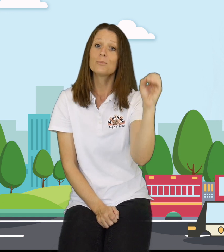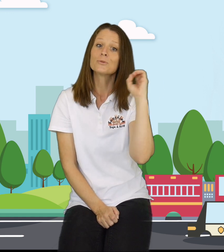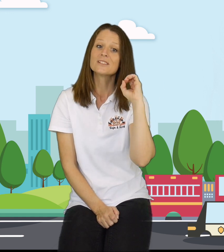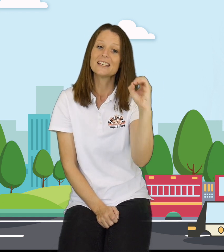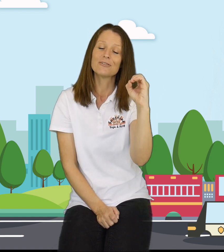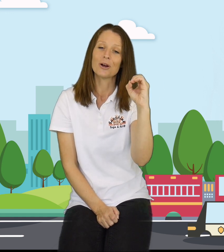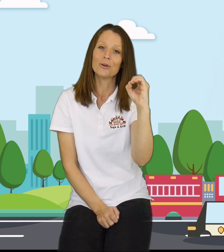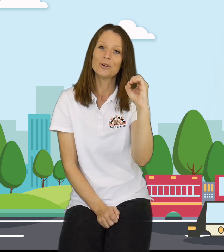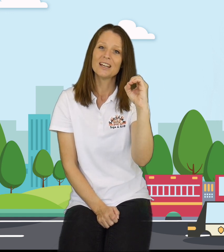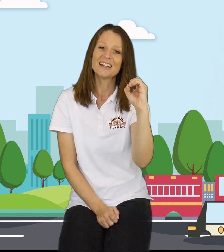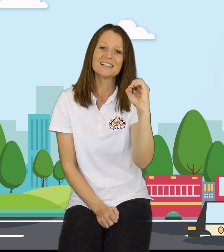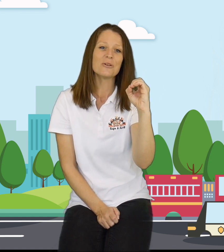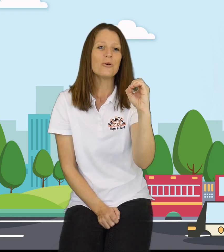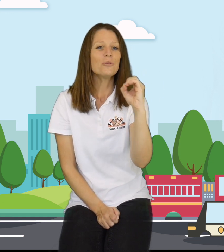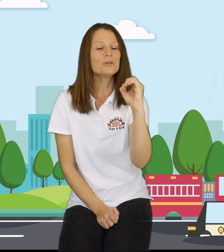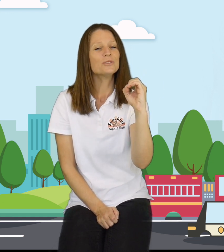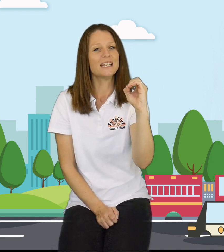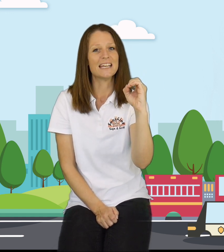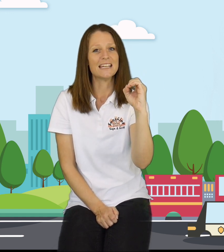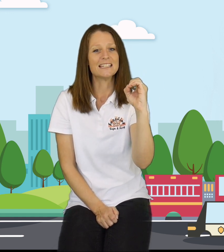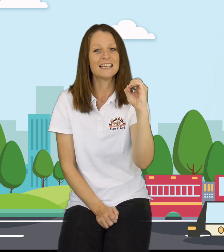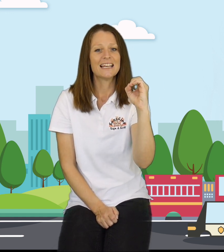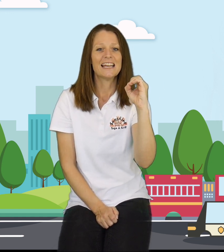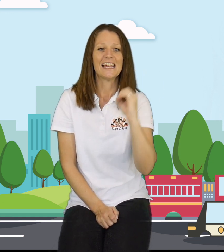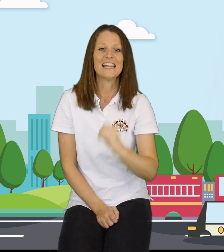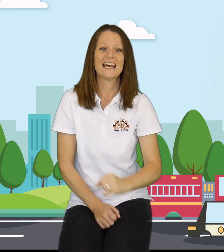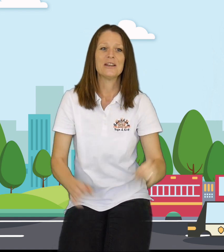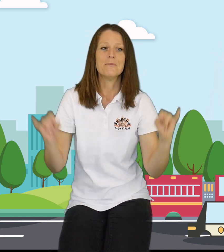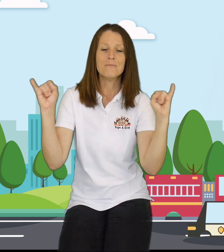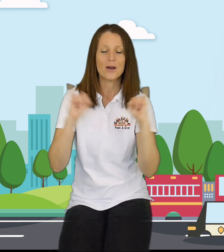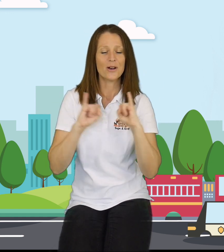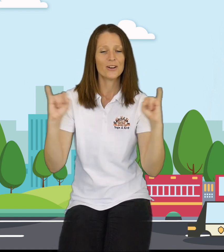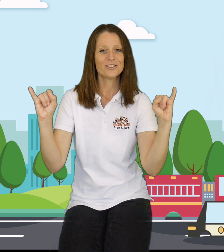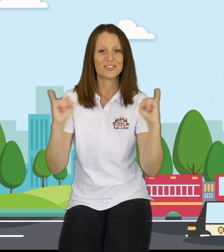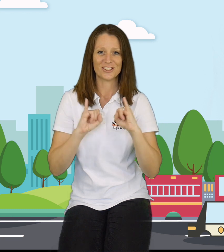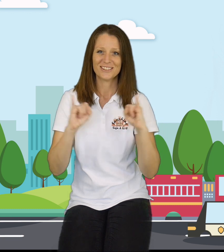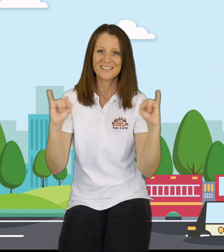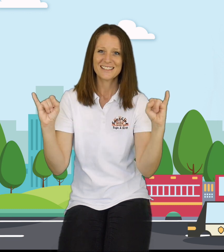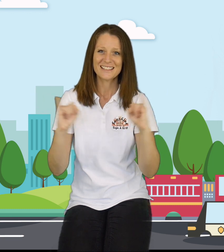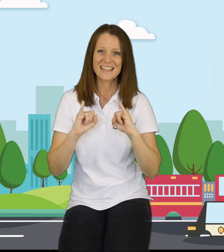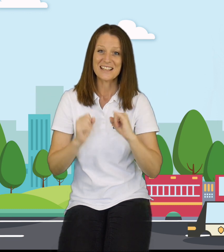000 is all you need in an emergency.